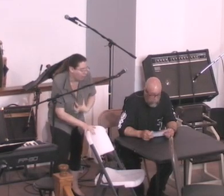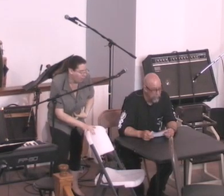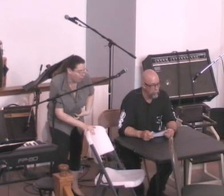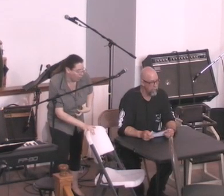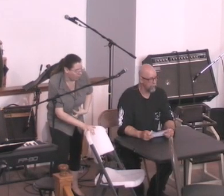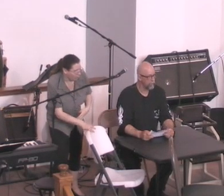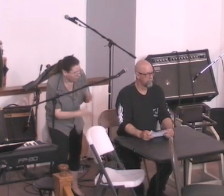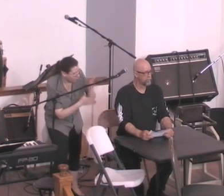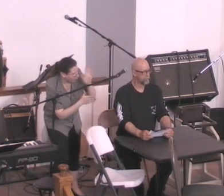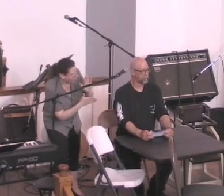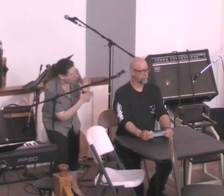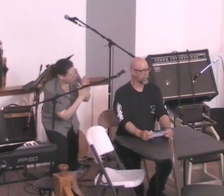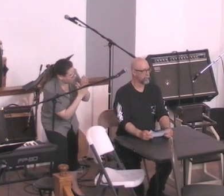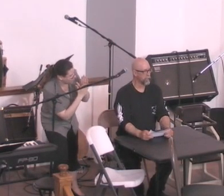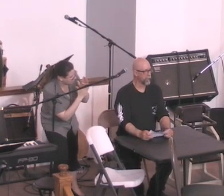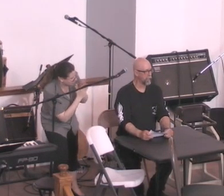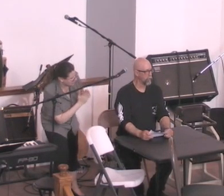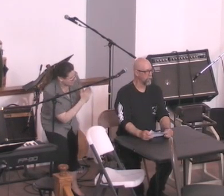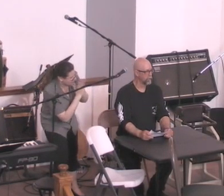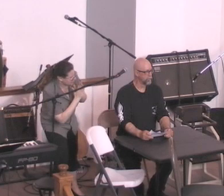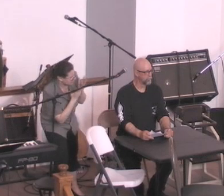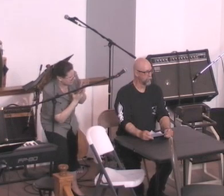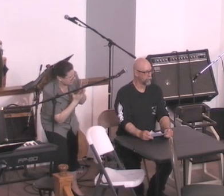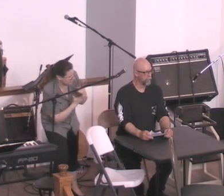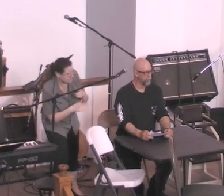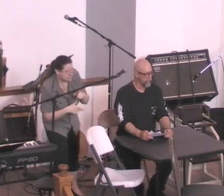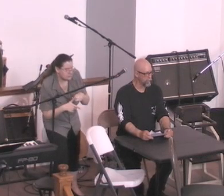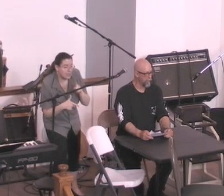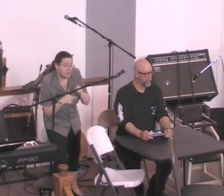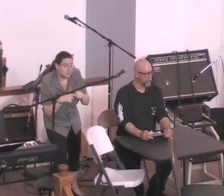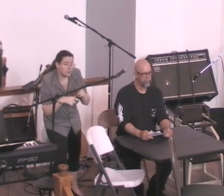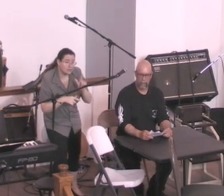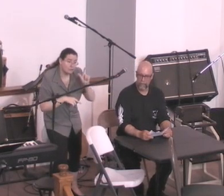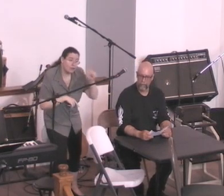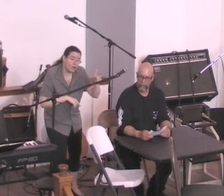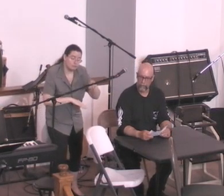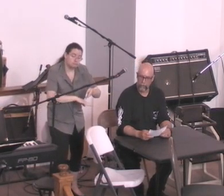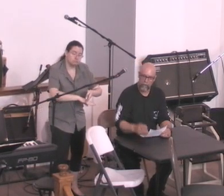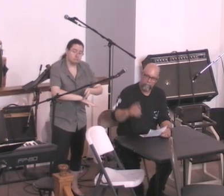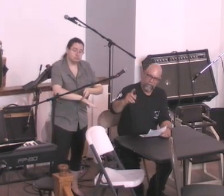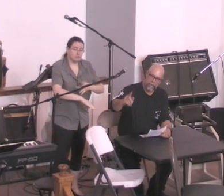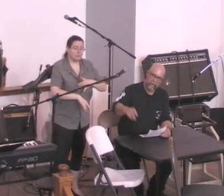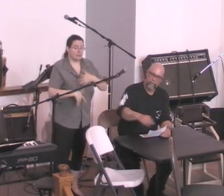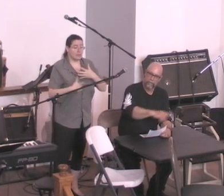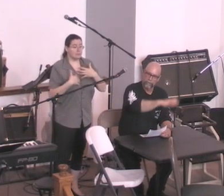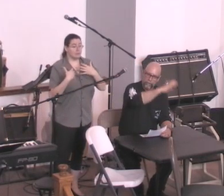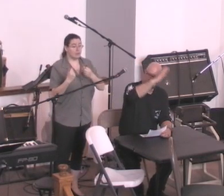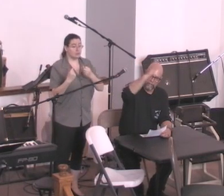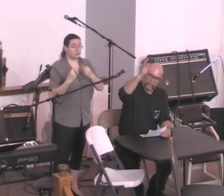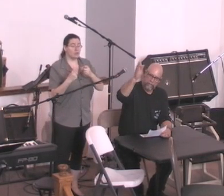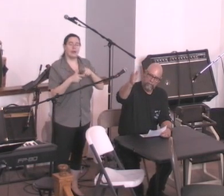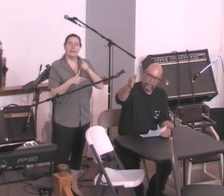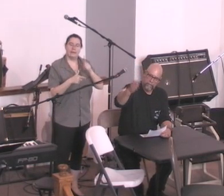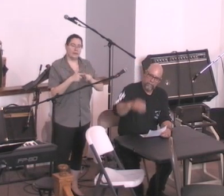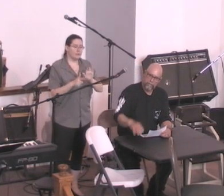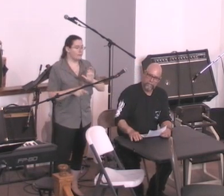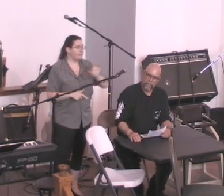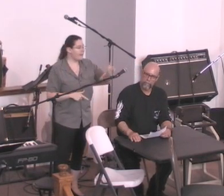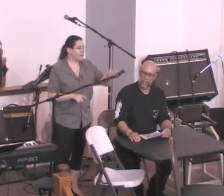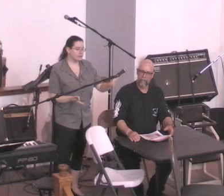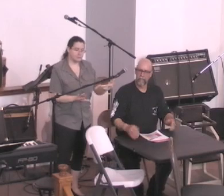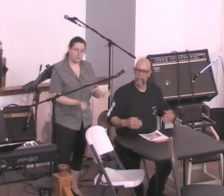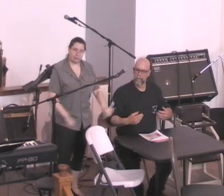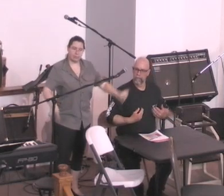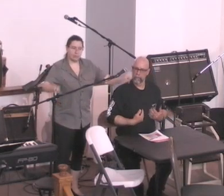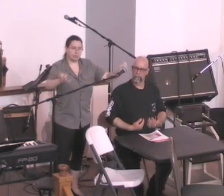And then we get well. Well, I won't say we get well, but we feel better, and then we go right back out and do the